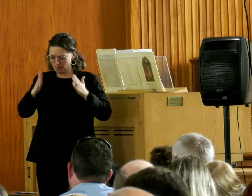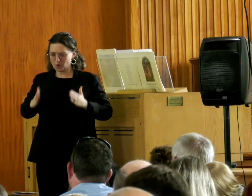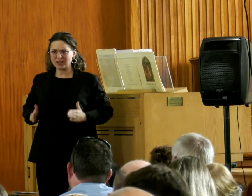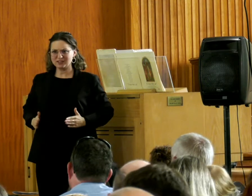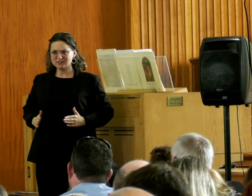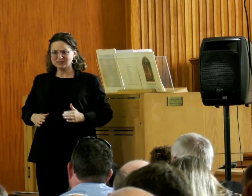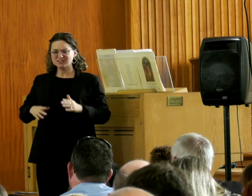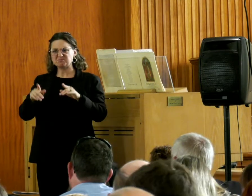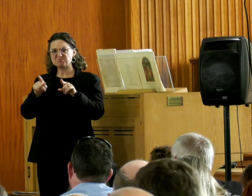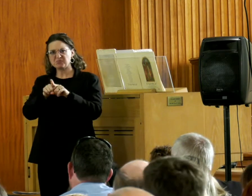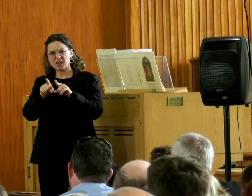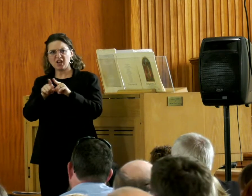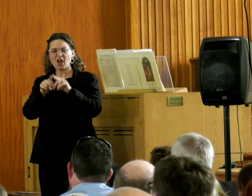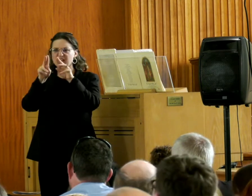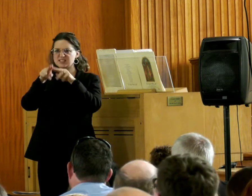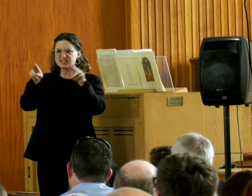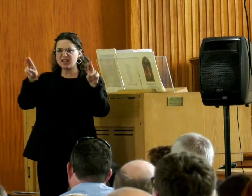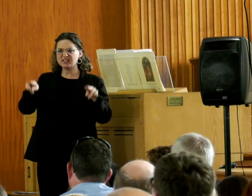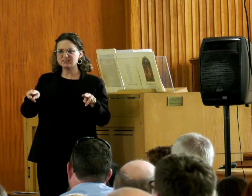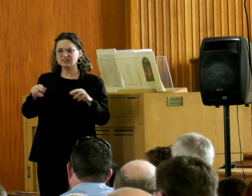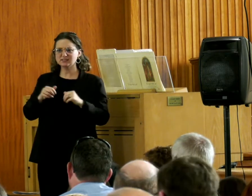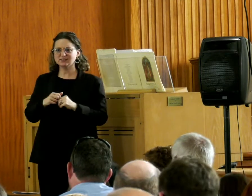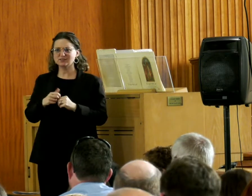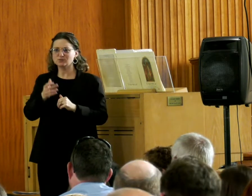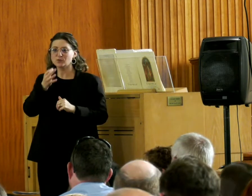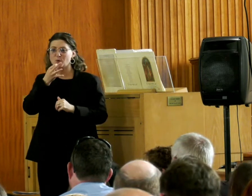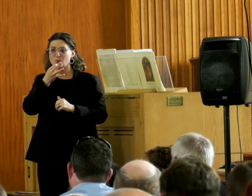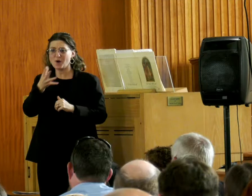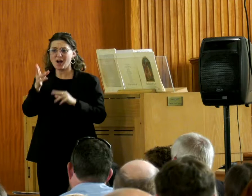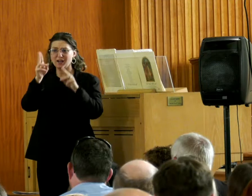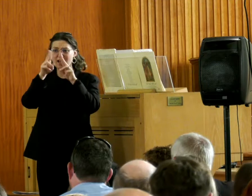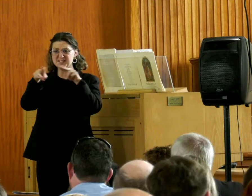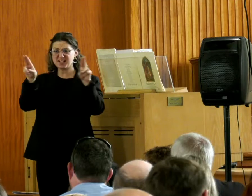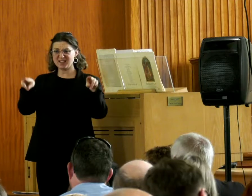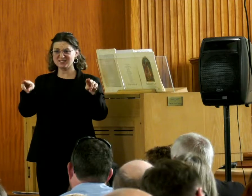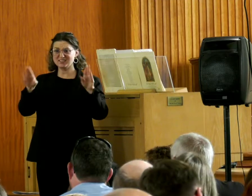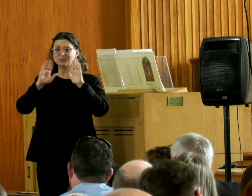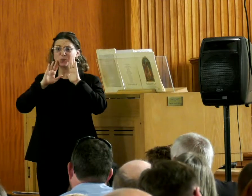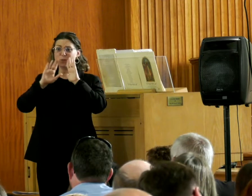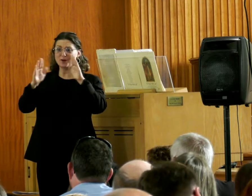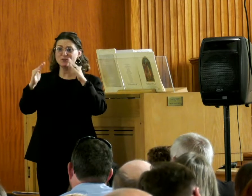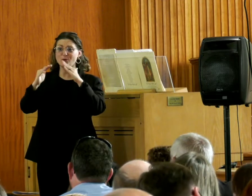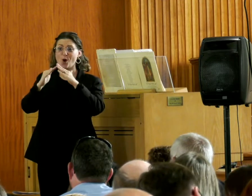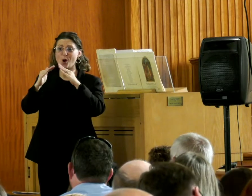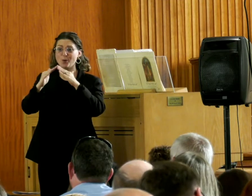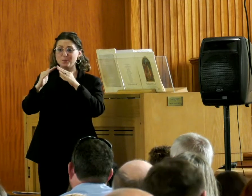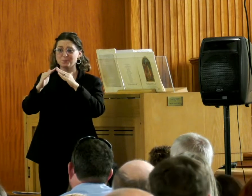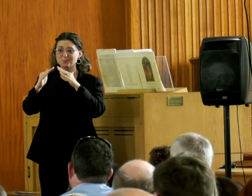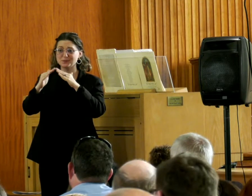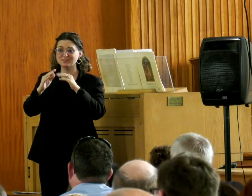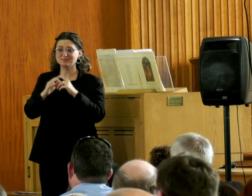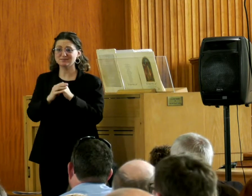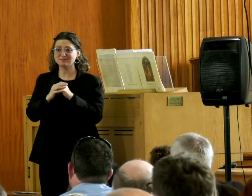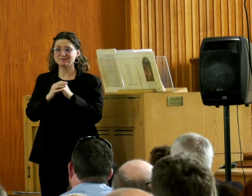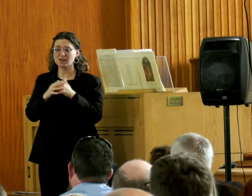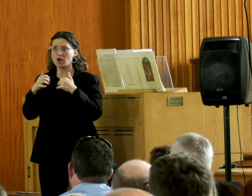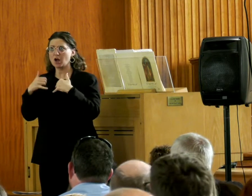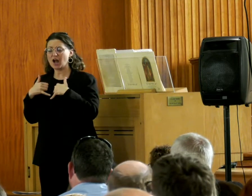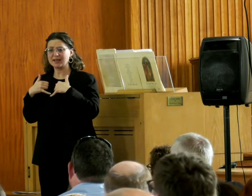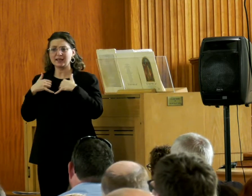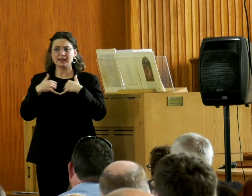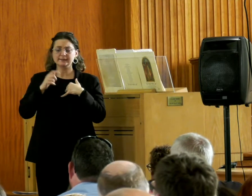tents, but for a little while a tent can be a wonderful home. When a hiker's in the